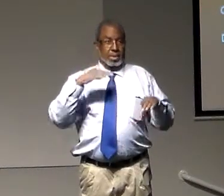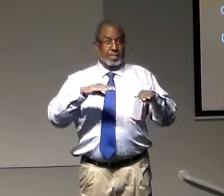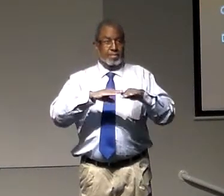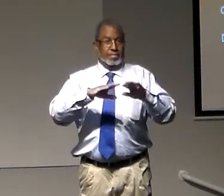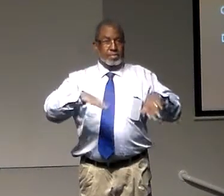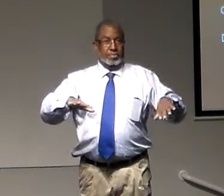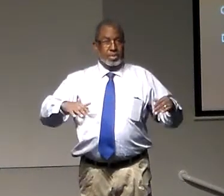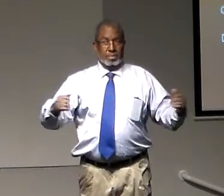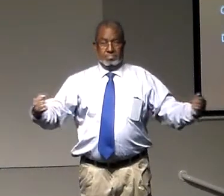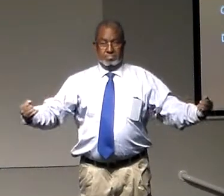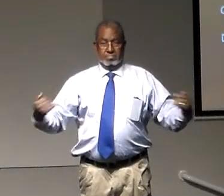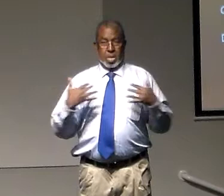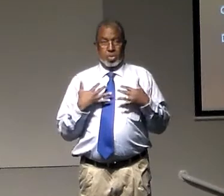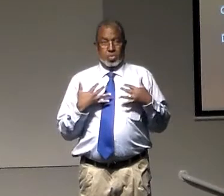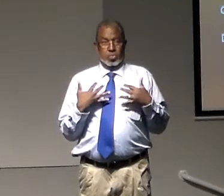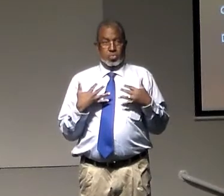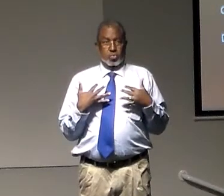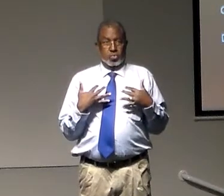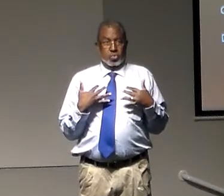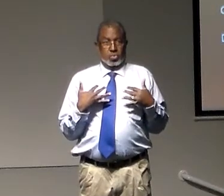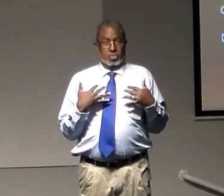300 black deaf children all came up to me.